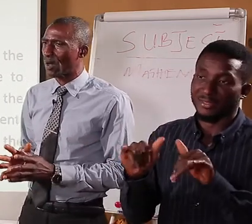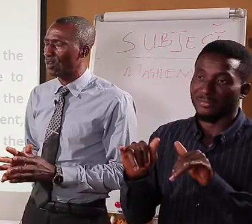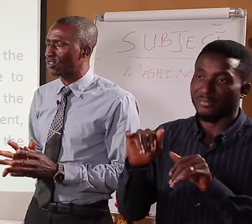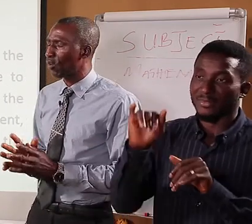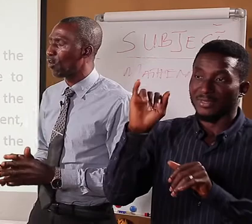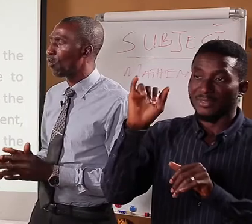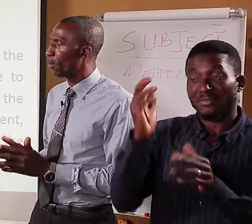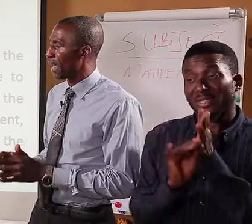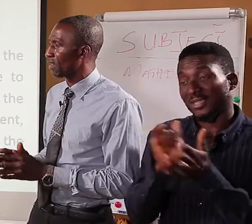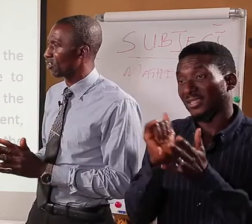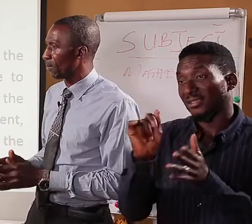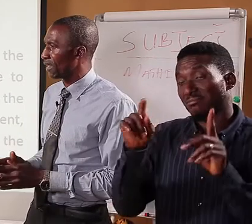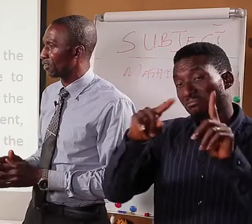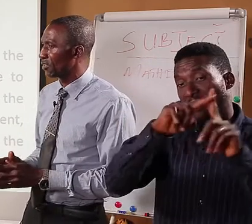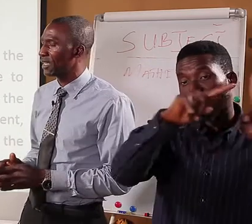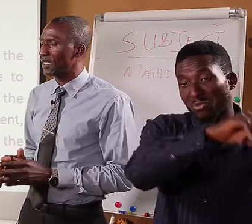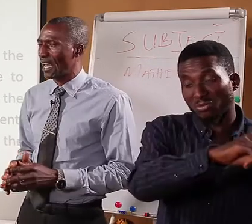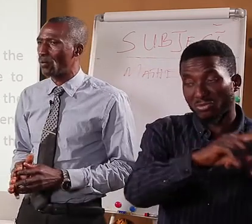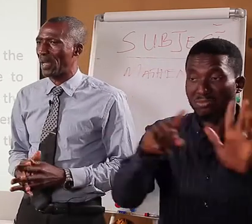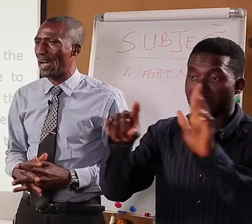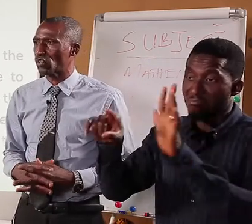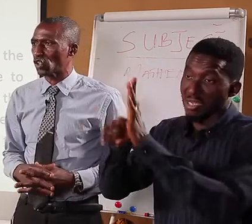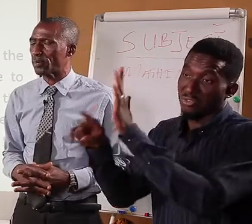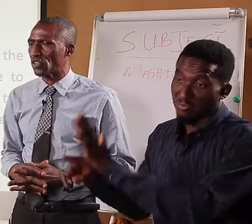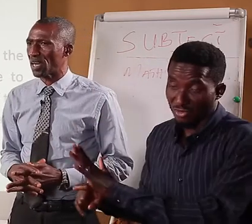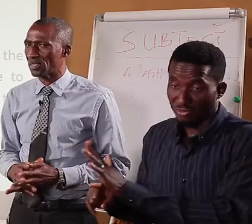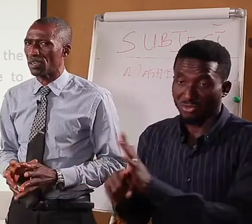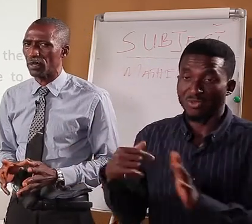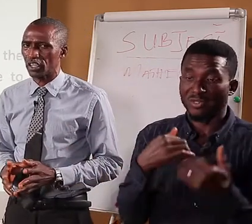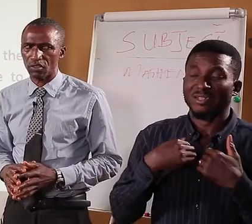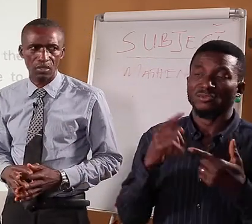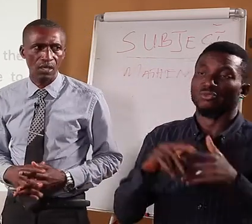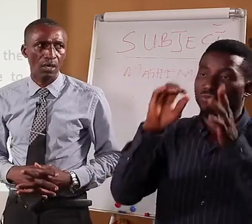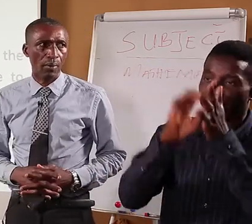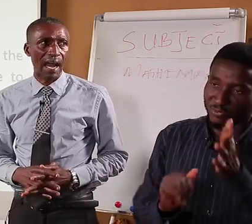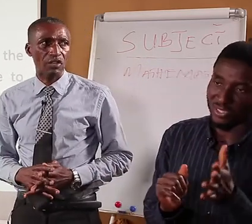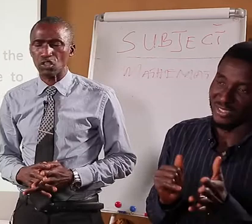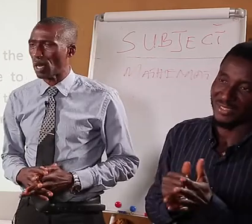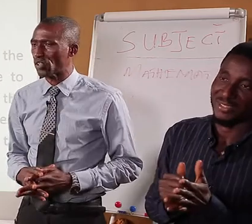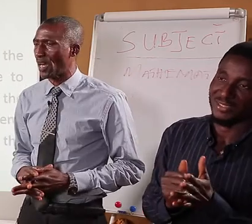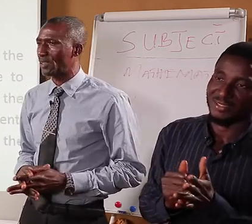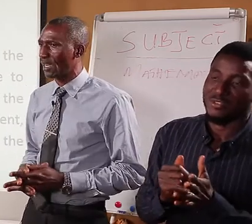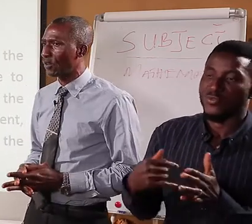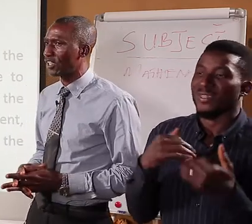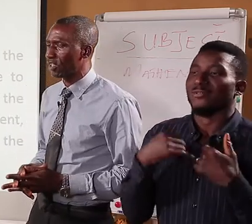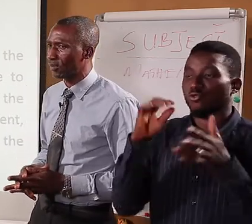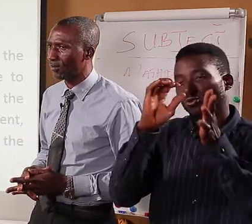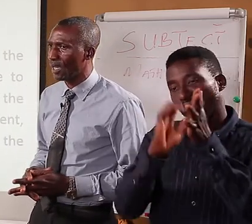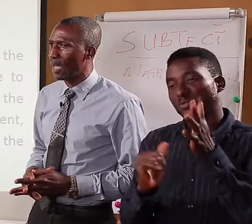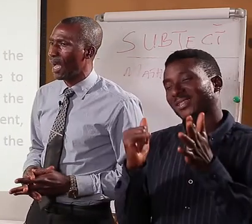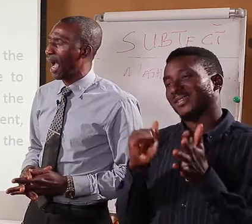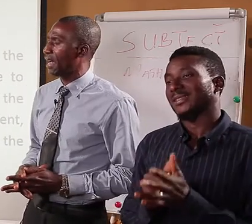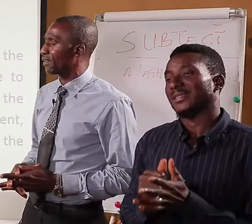plus, plus, or minus, minus, then we are to subtract the equations. We are to subtract the